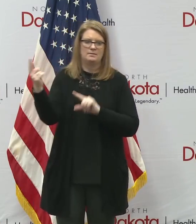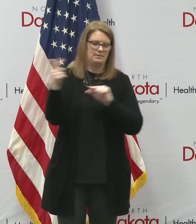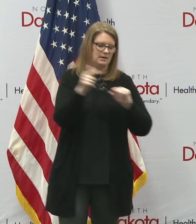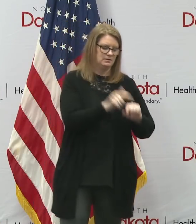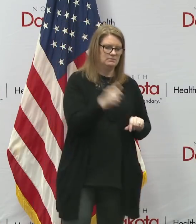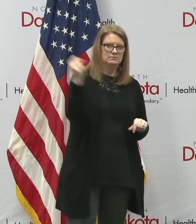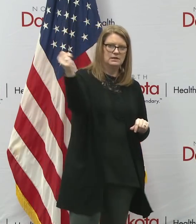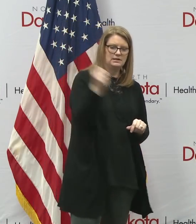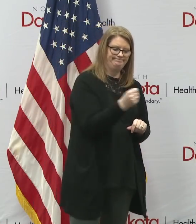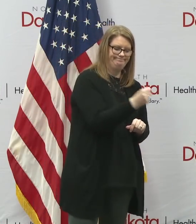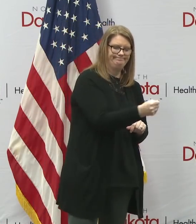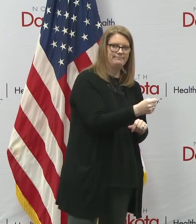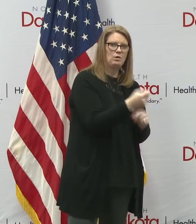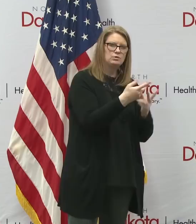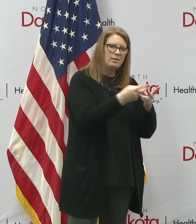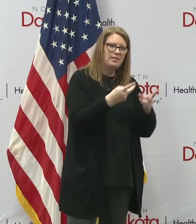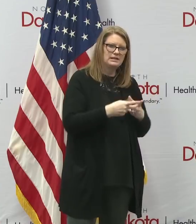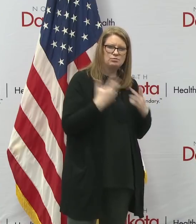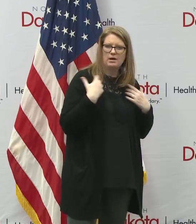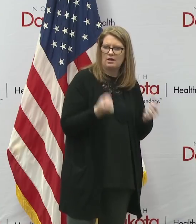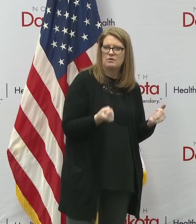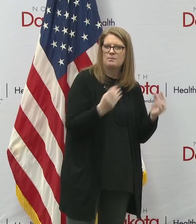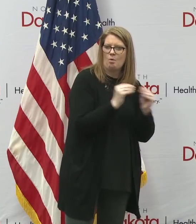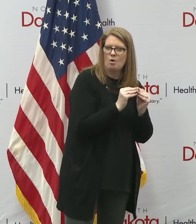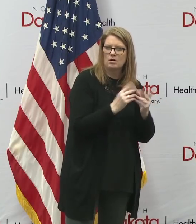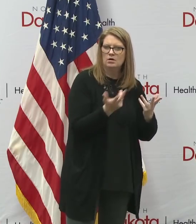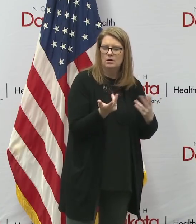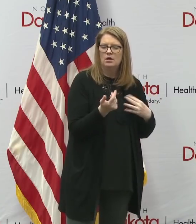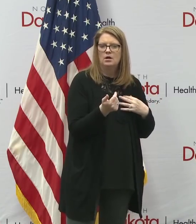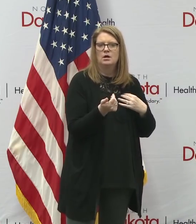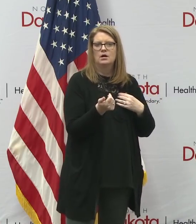going to a facility. So it's important that we